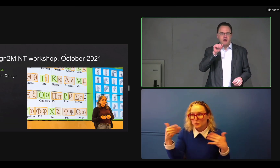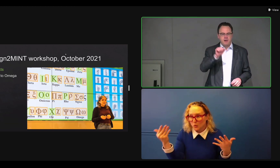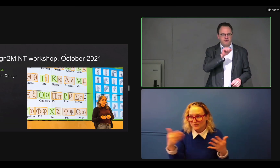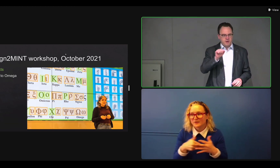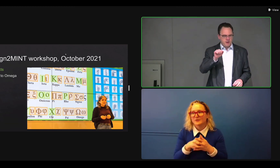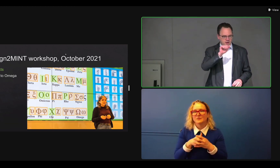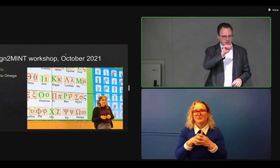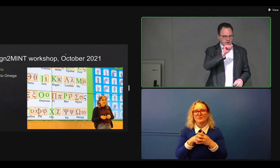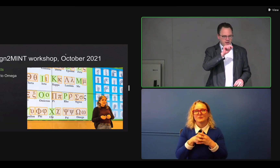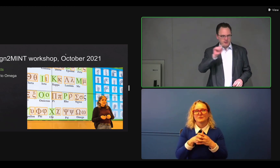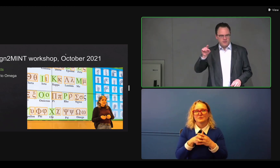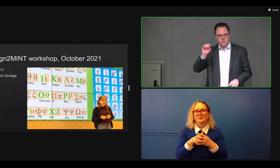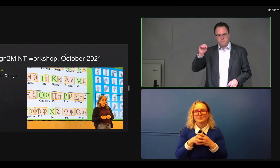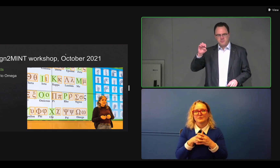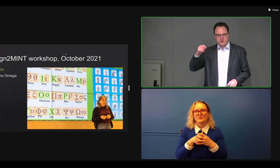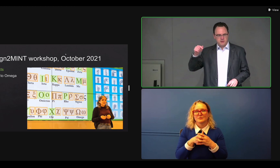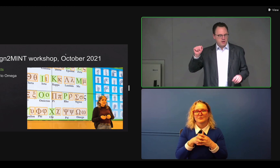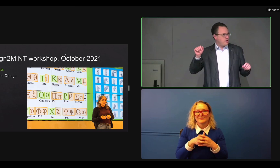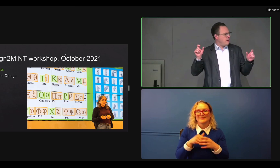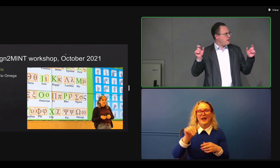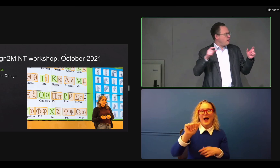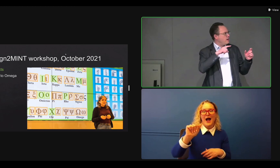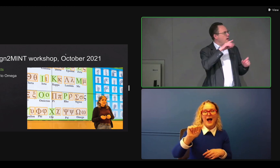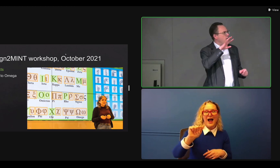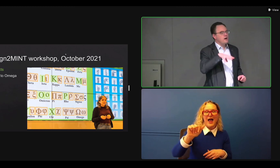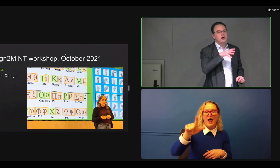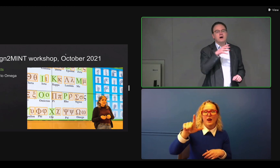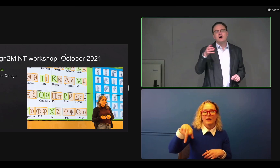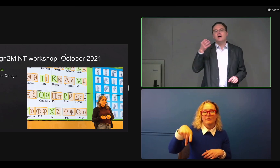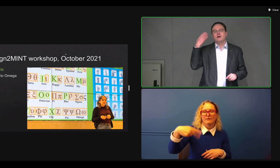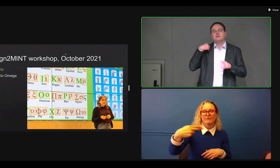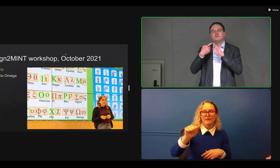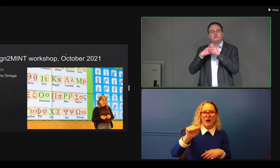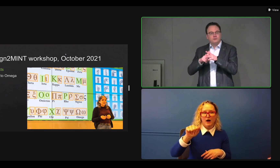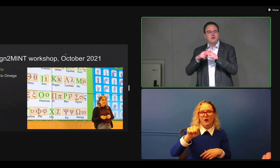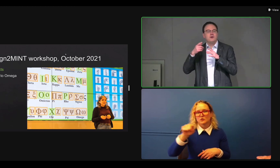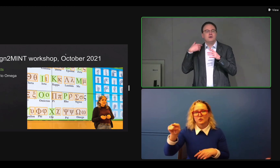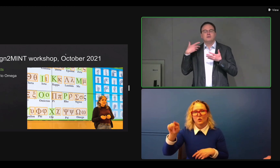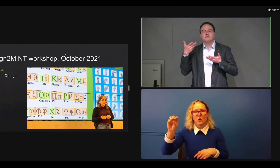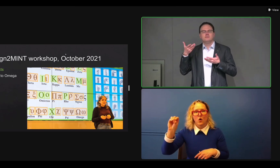This was a topic that applied to everyone when we're talking about alpha to omega, the Greek alphabet.